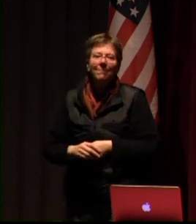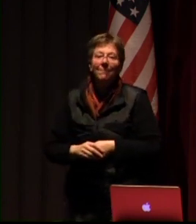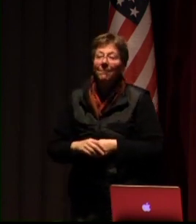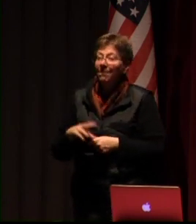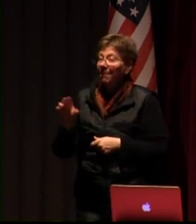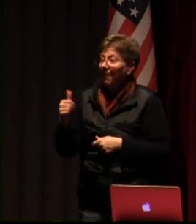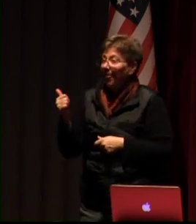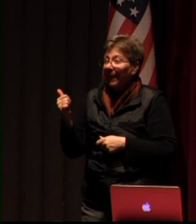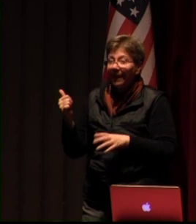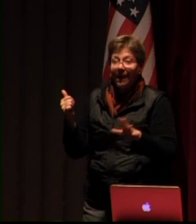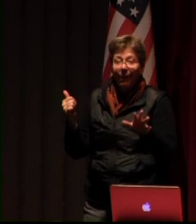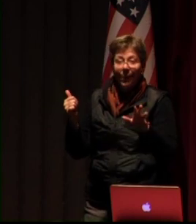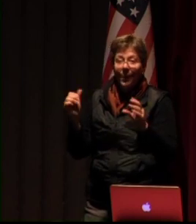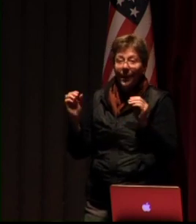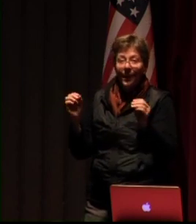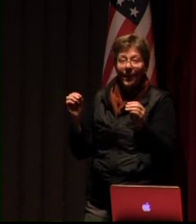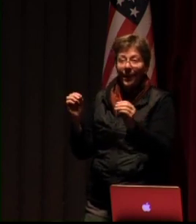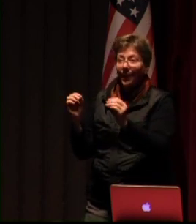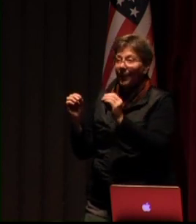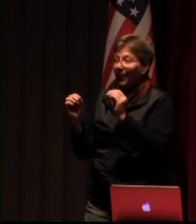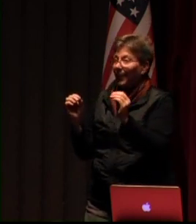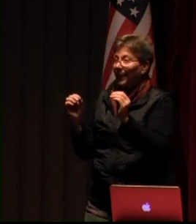Anyone else?